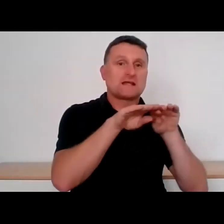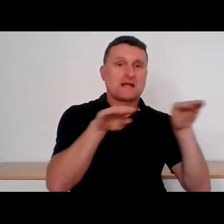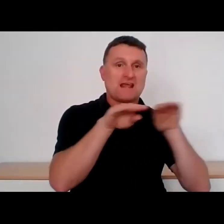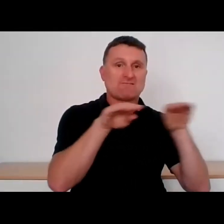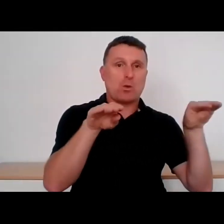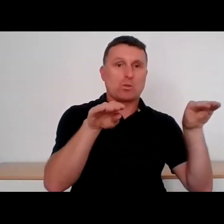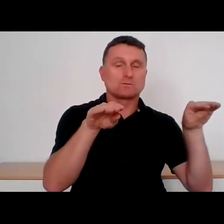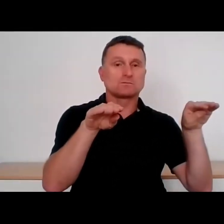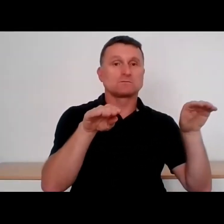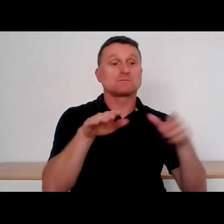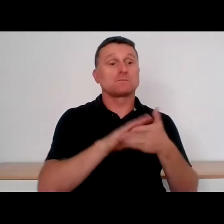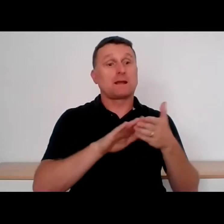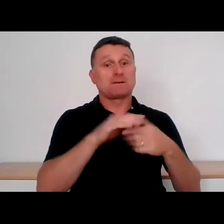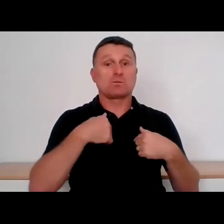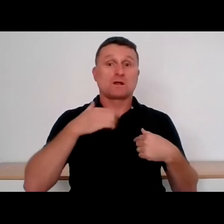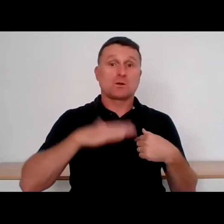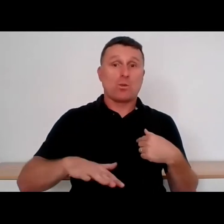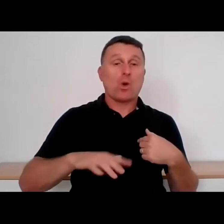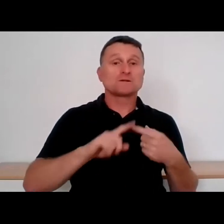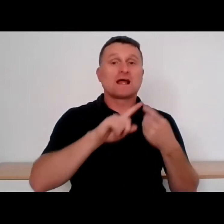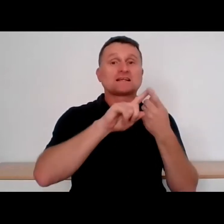we want to be a sustainable arts company.